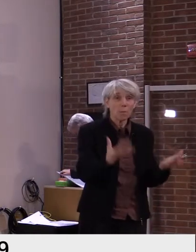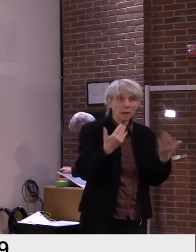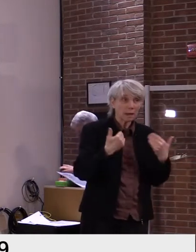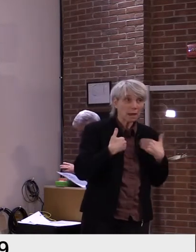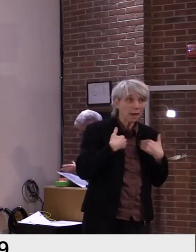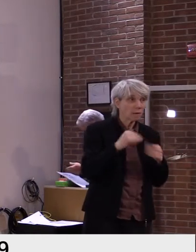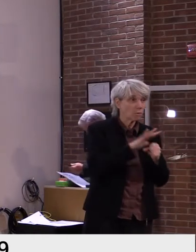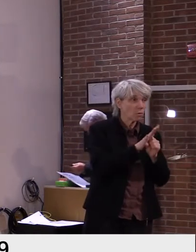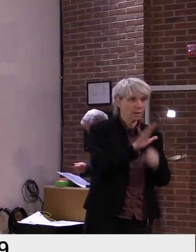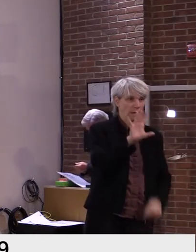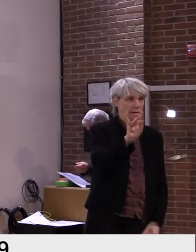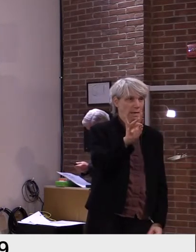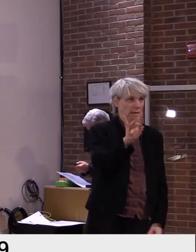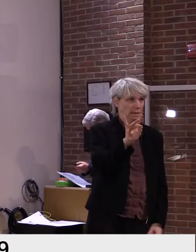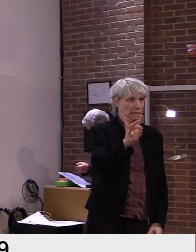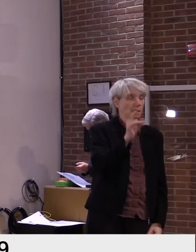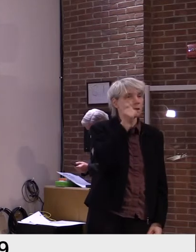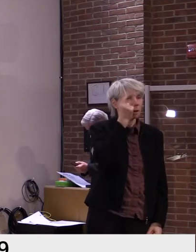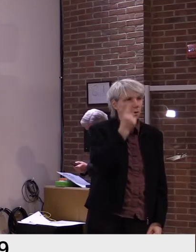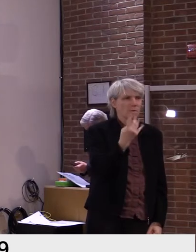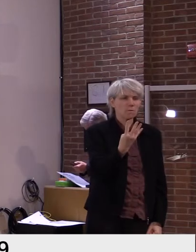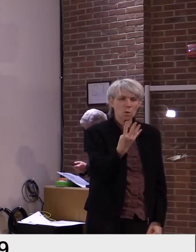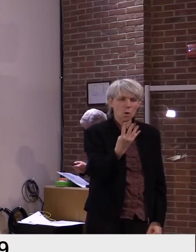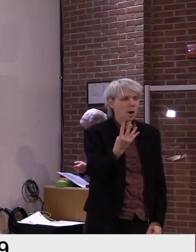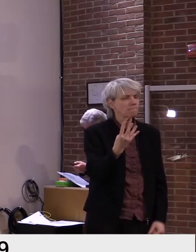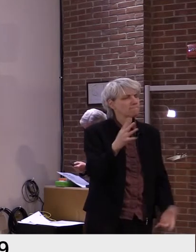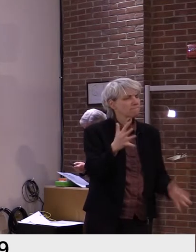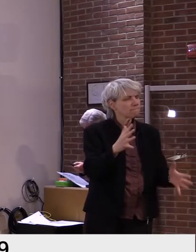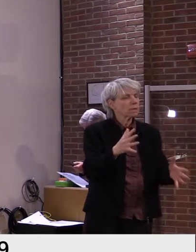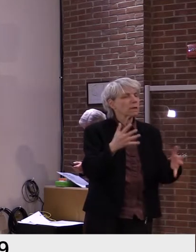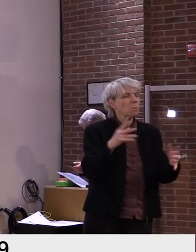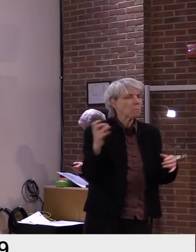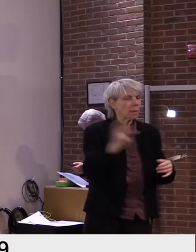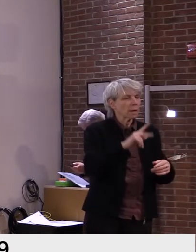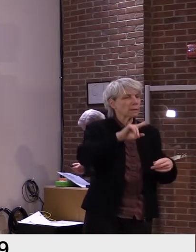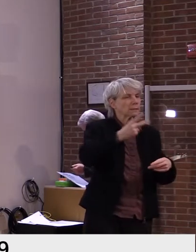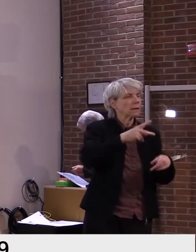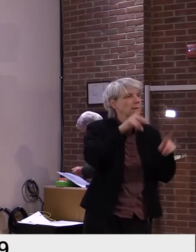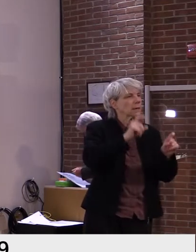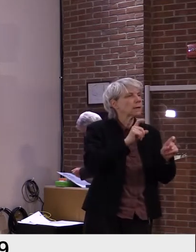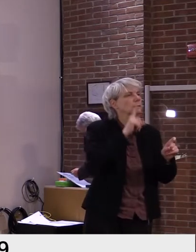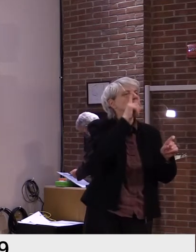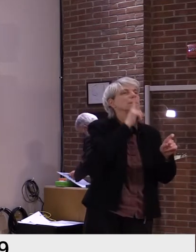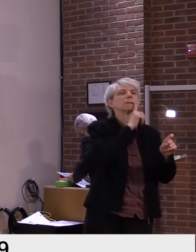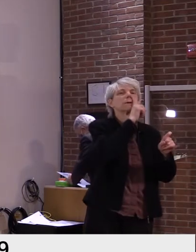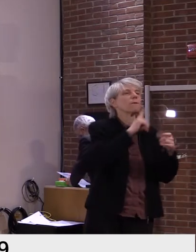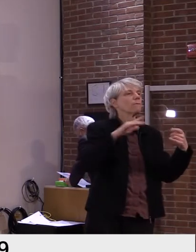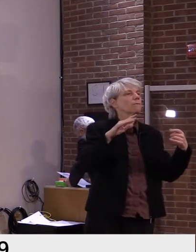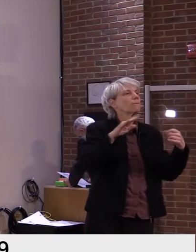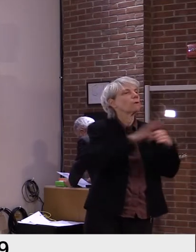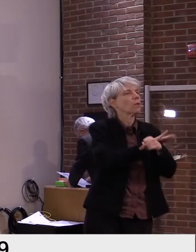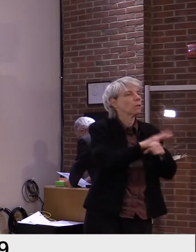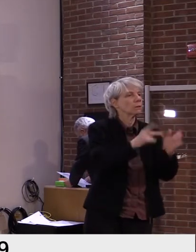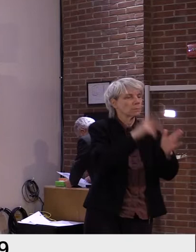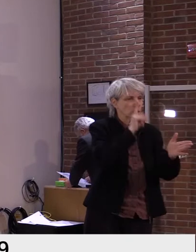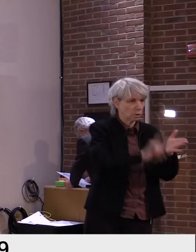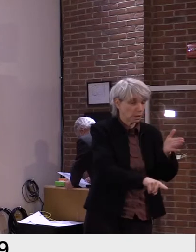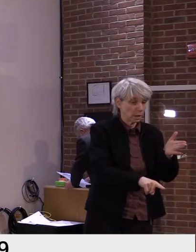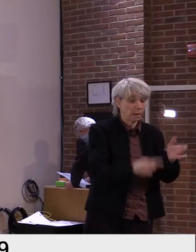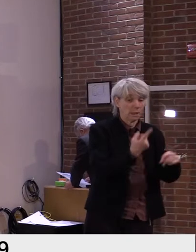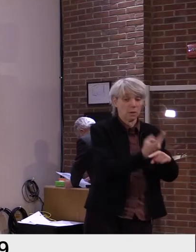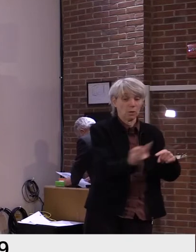which are being confirmed through PCR testing still. The first weekend, we reported earlier, we